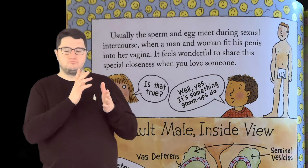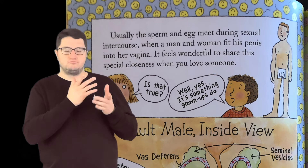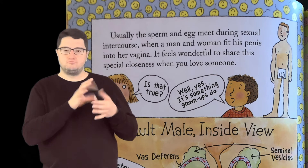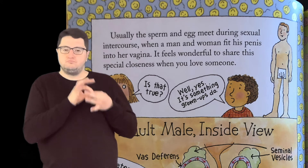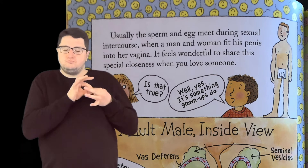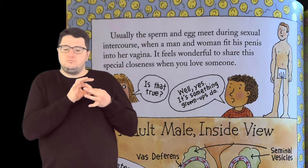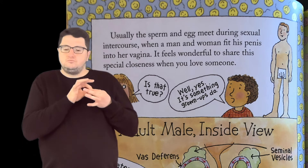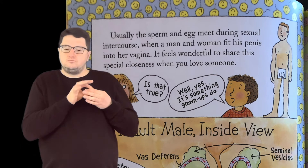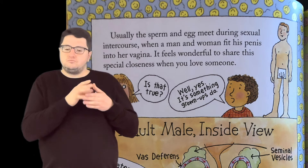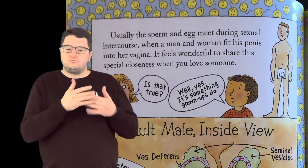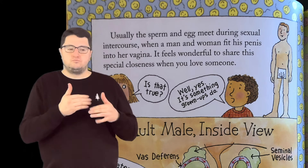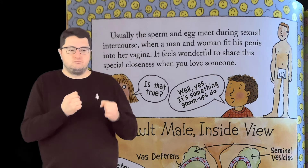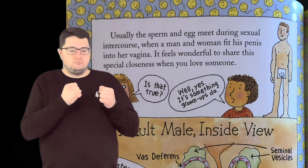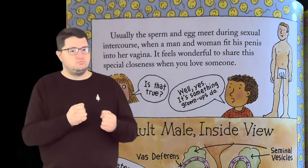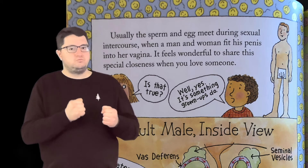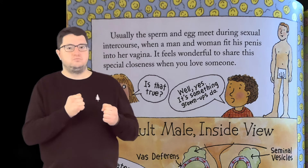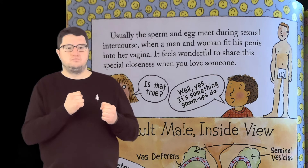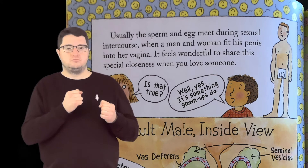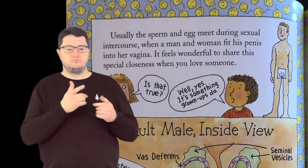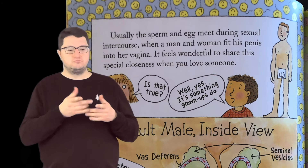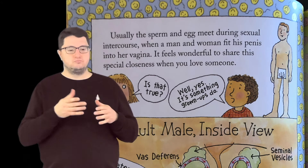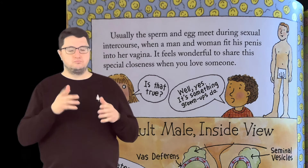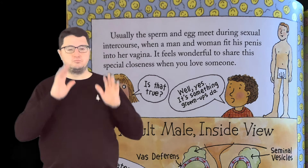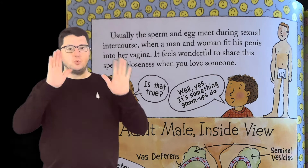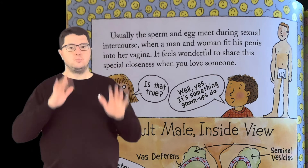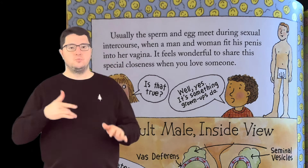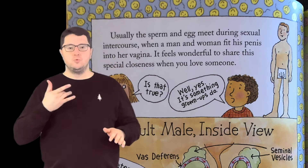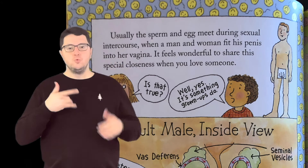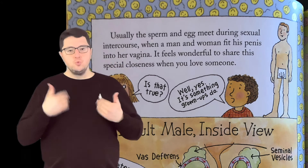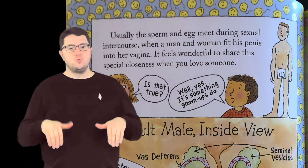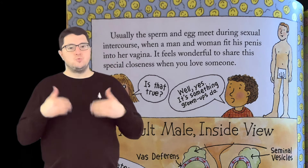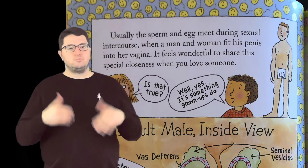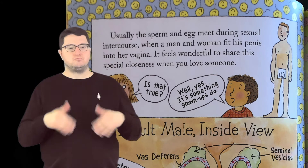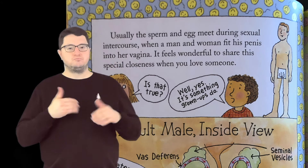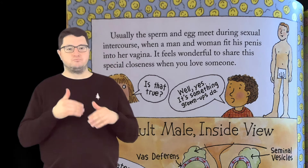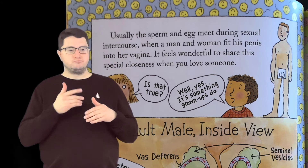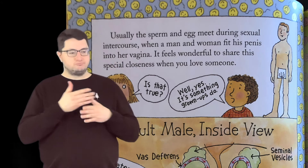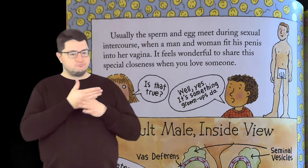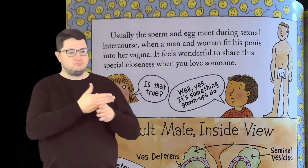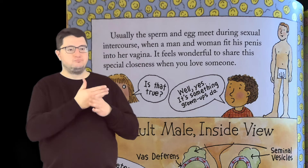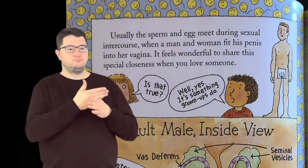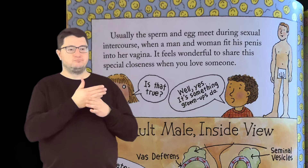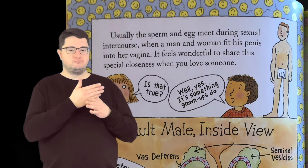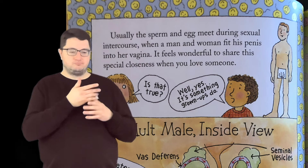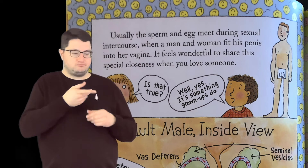It feels wonderful to share this special closeness when you love someone.